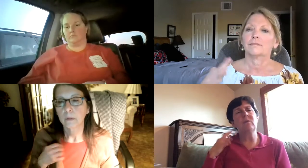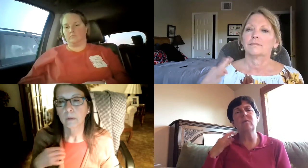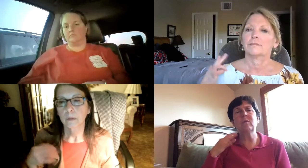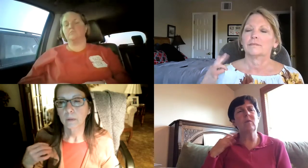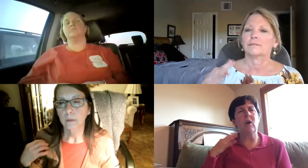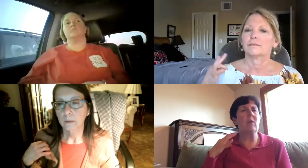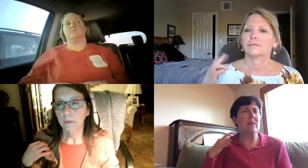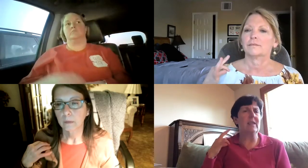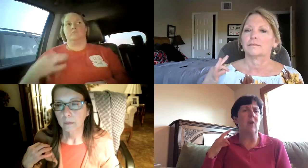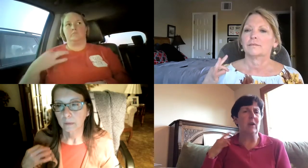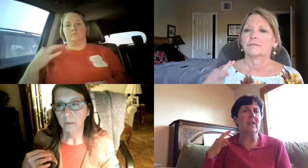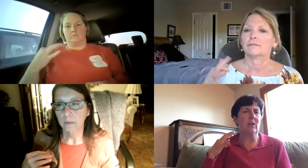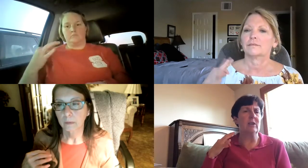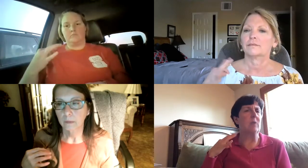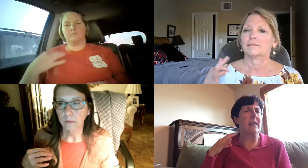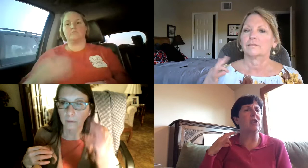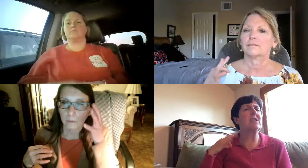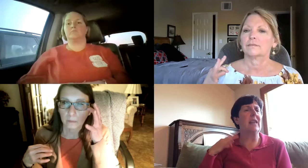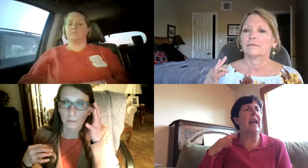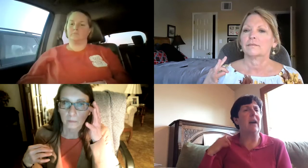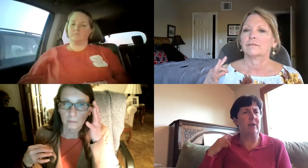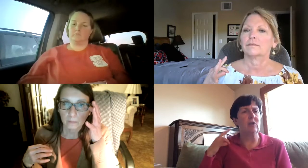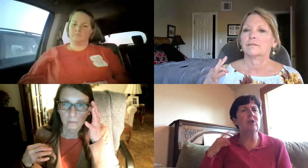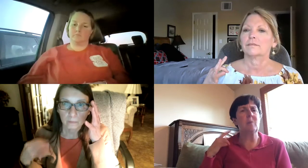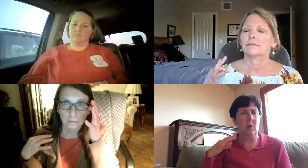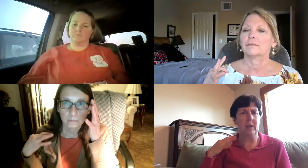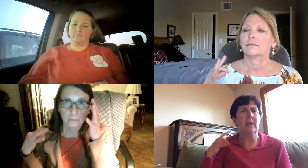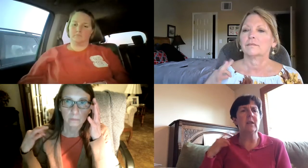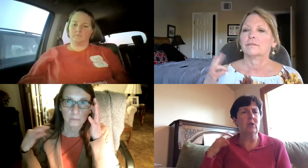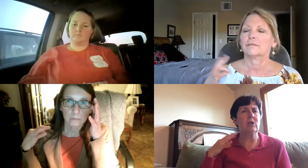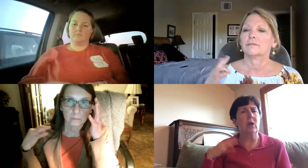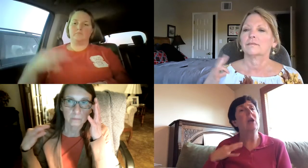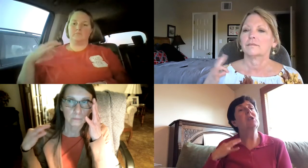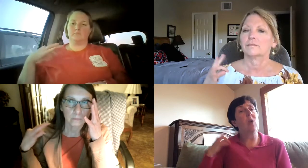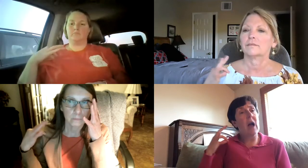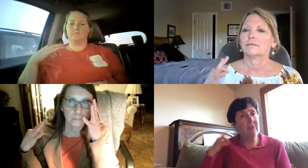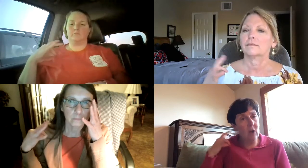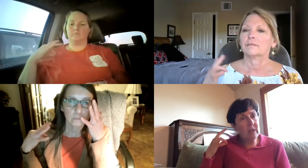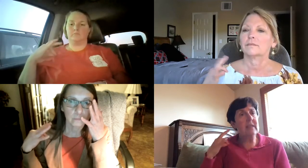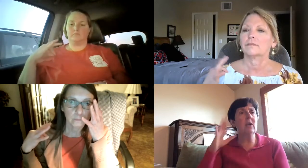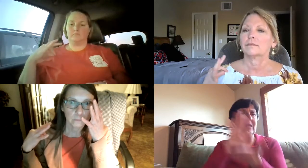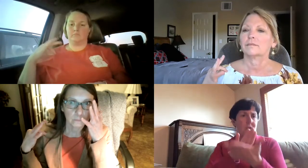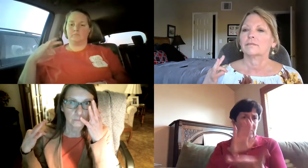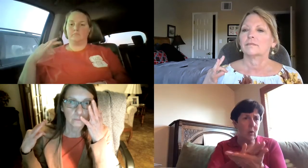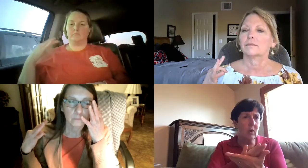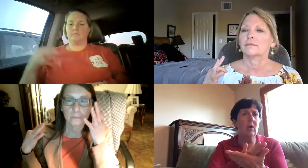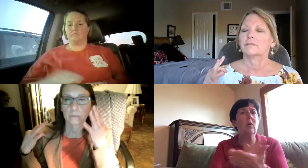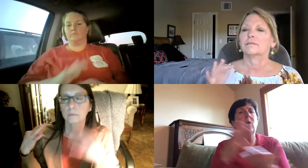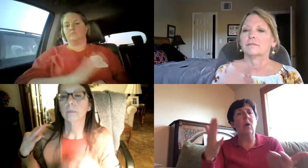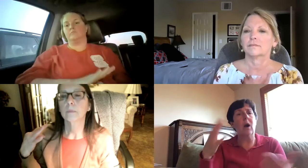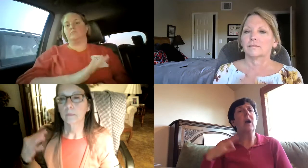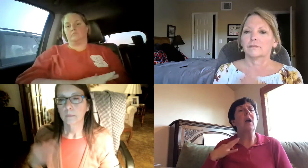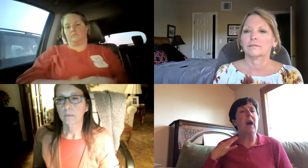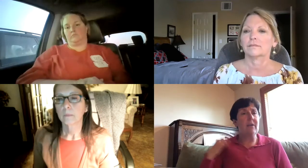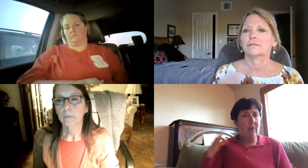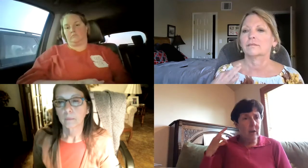you will always see volunteer this way. It's just an F and you're just pulling your shirt. So I volunteer at school,